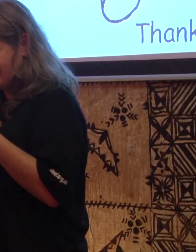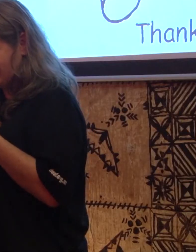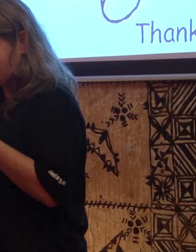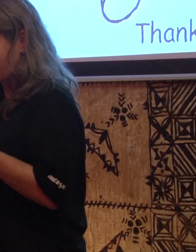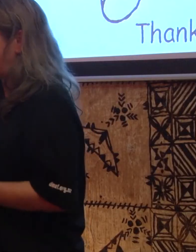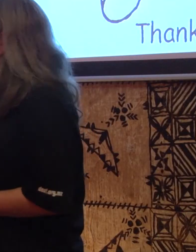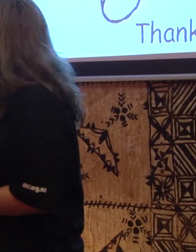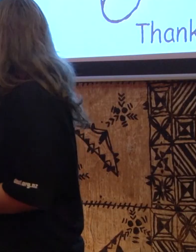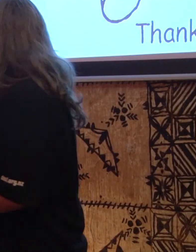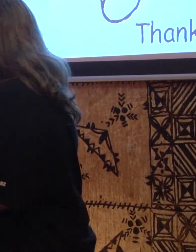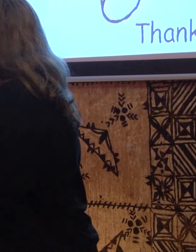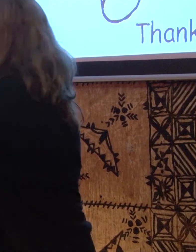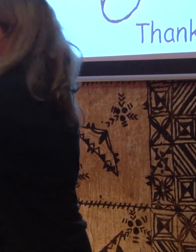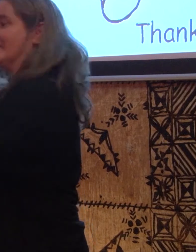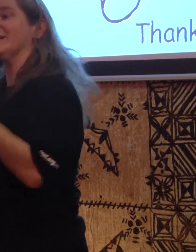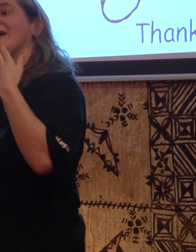with me?